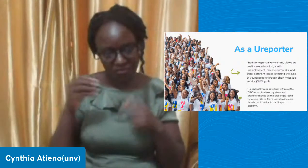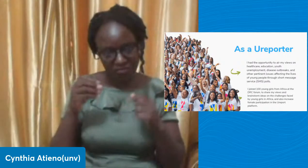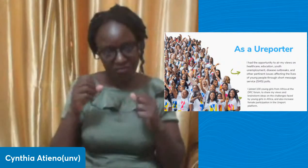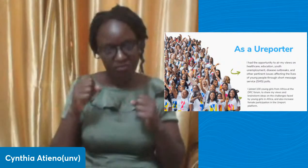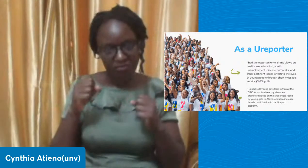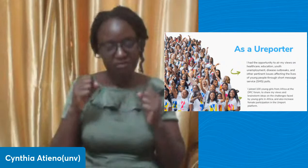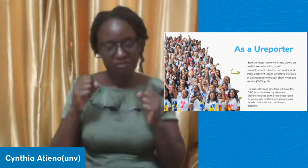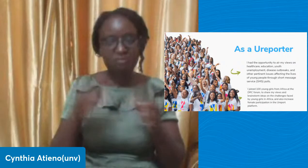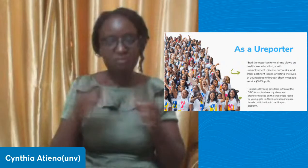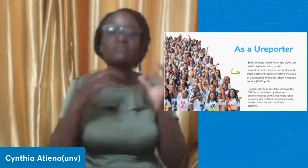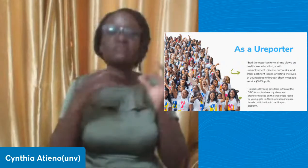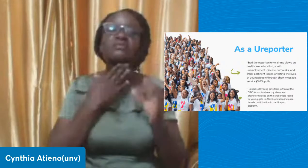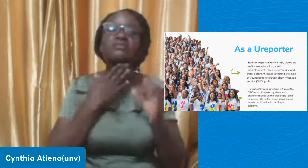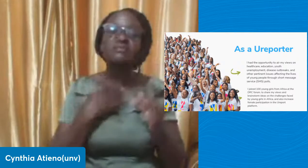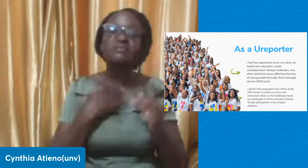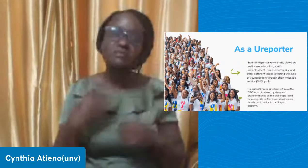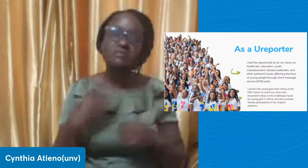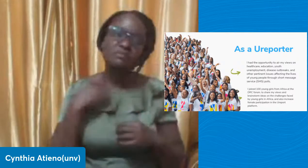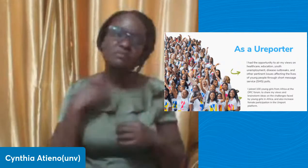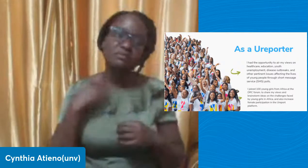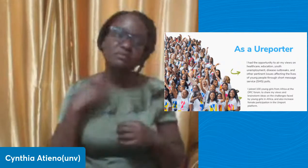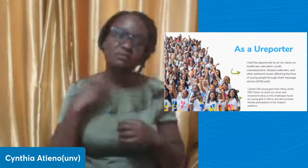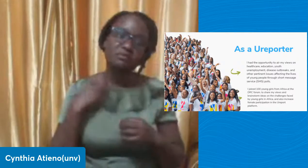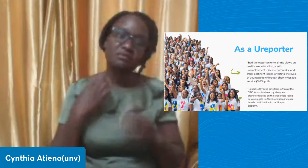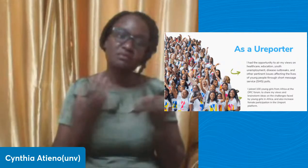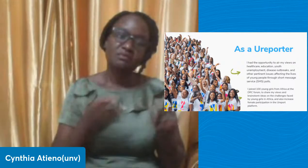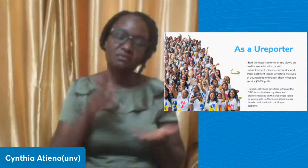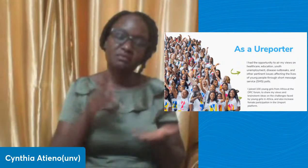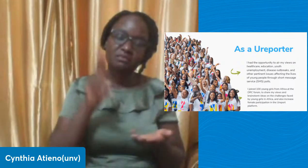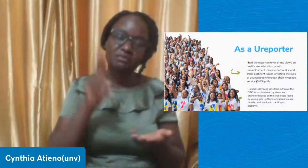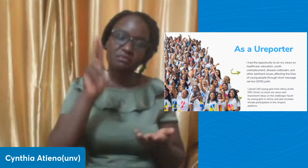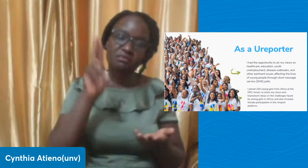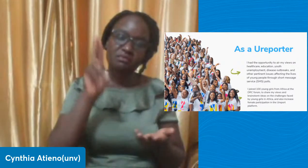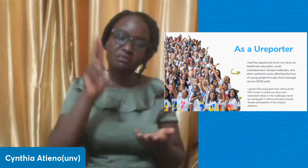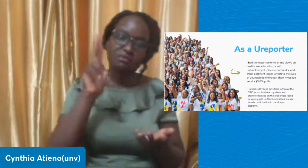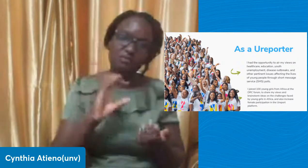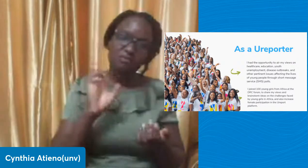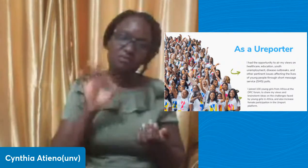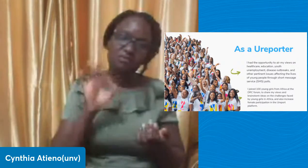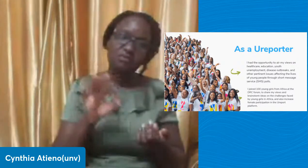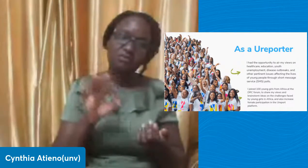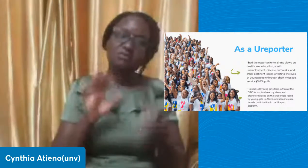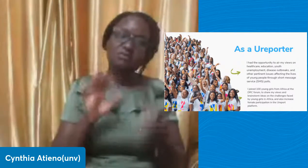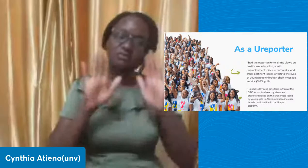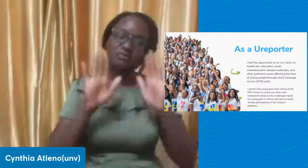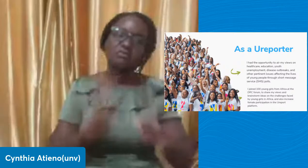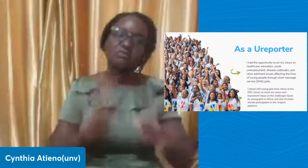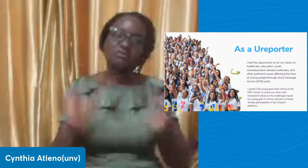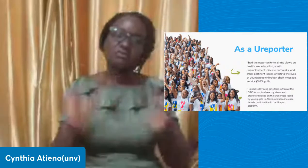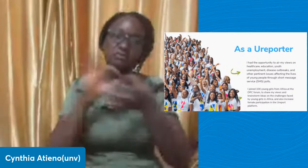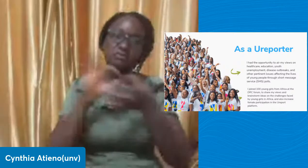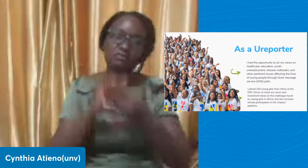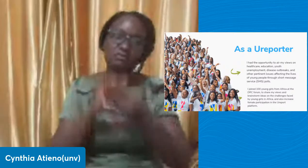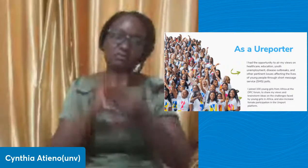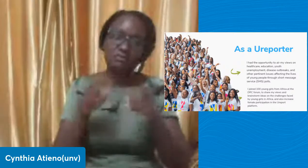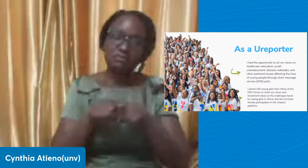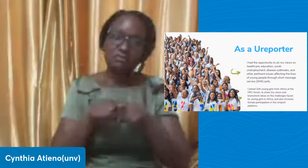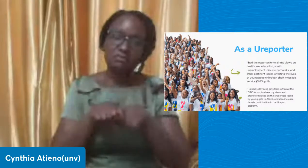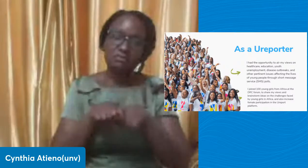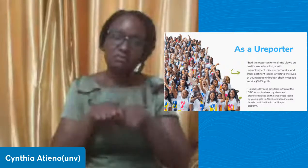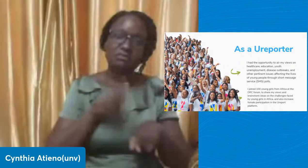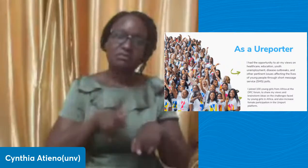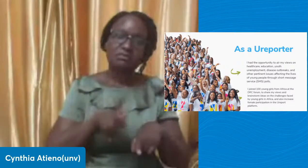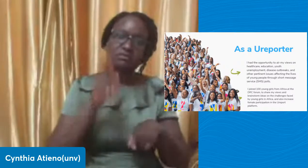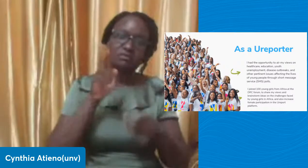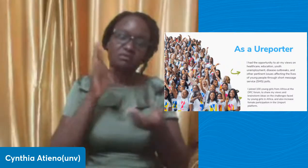volunteer for UNICEF, it is important that you join as a youth reporter or Generation Unlimited. This is the opportunity